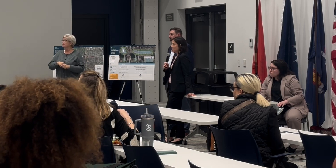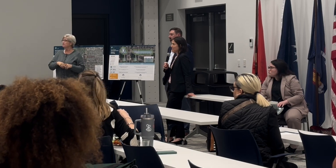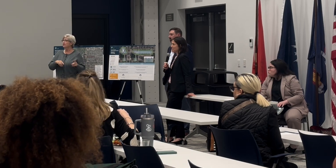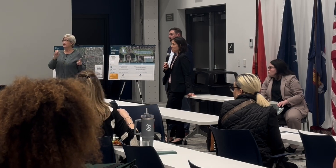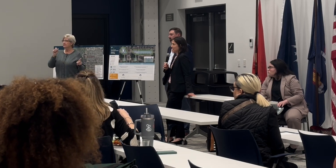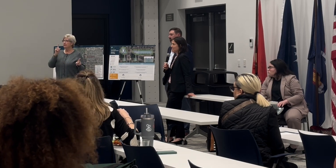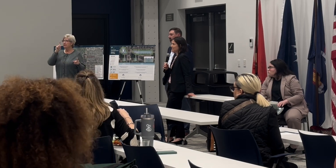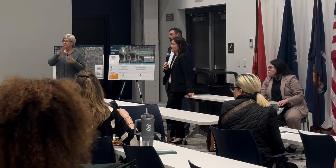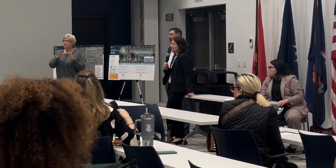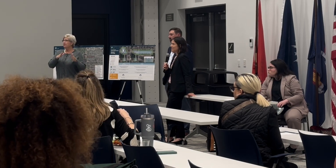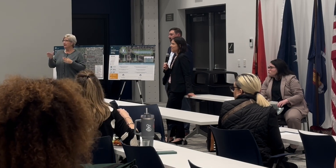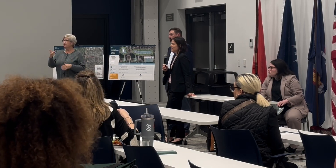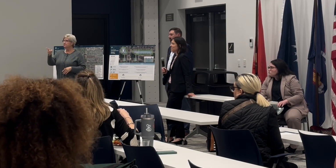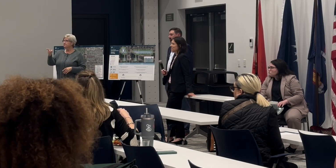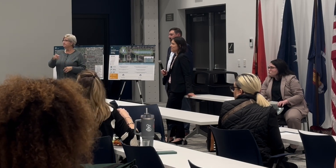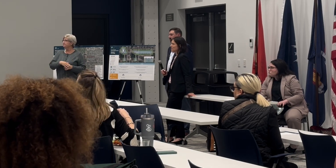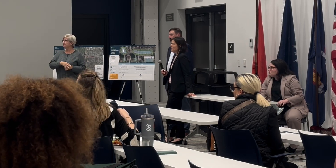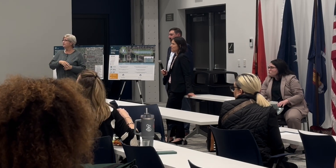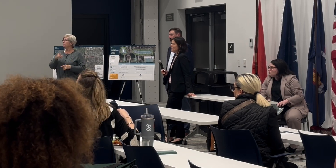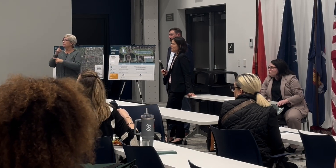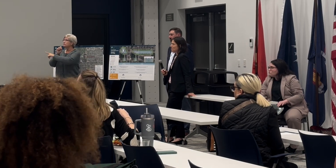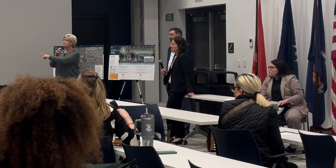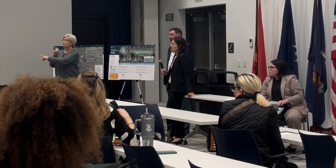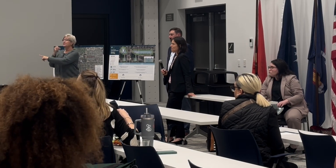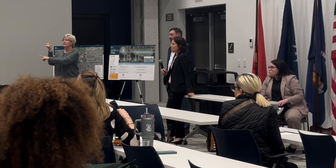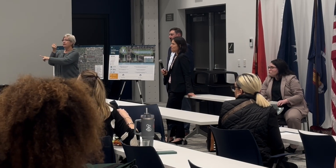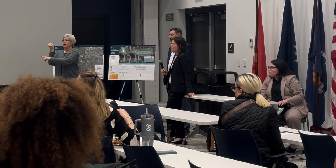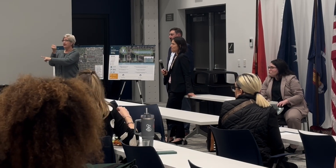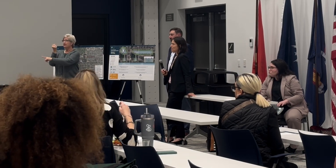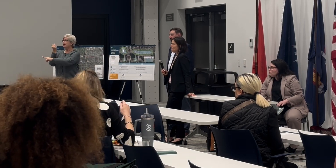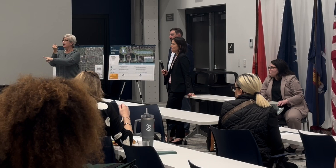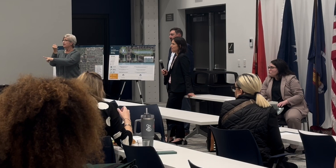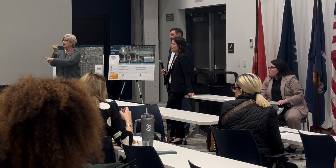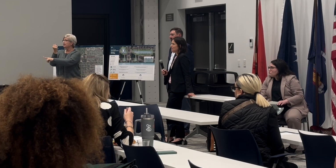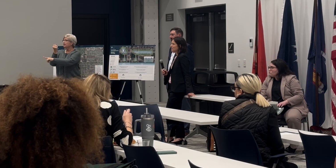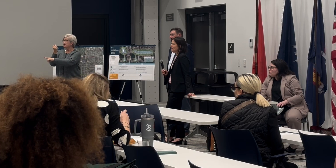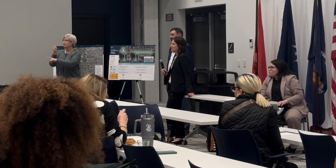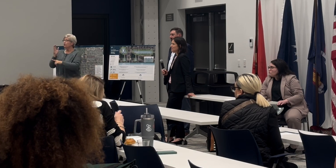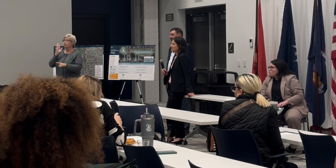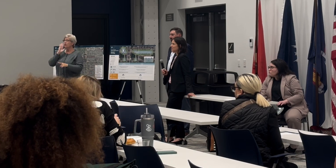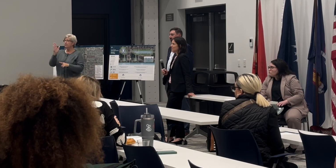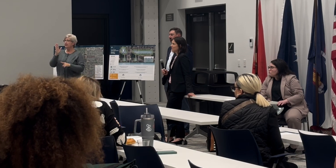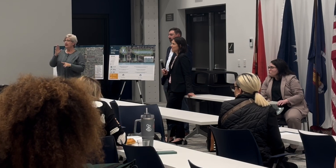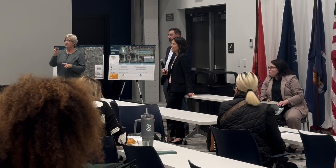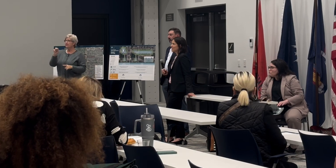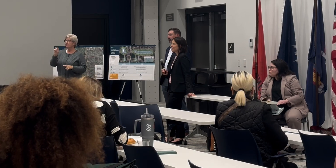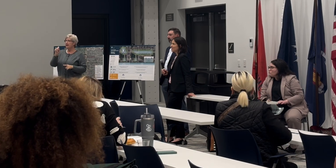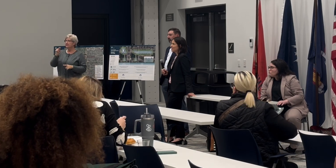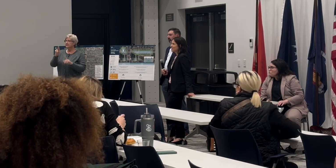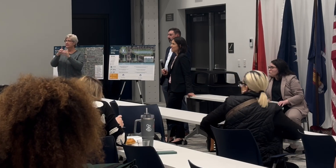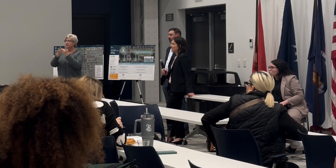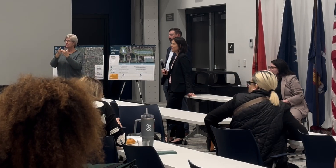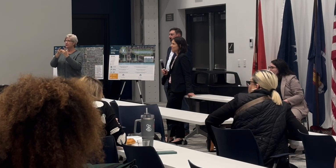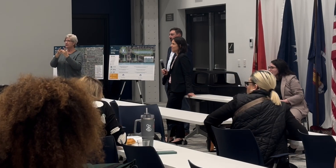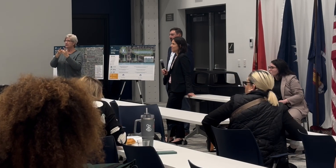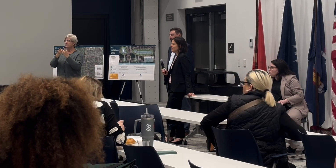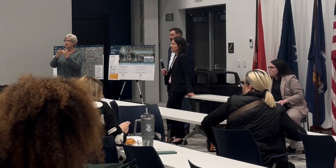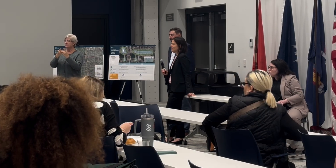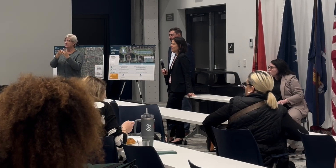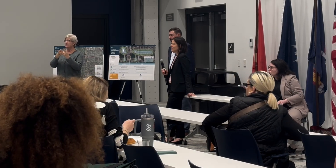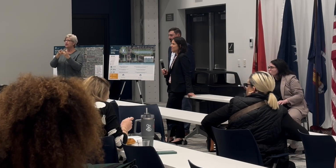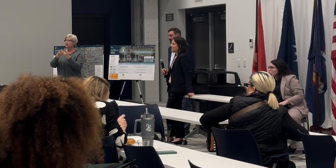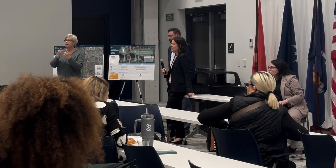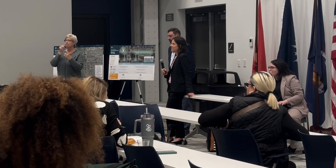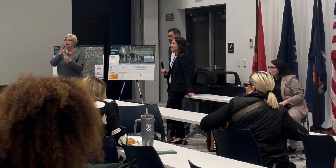Yes, I believe that's planned. So Saturday, we'll actually be at the Maston District